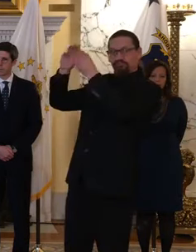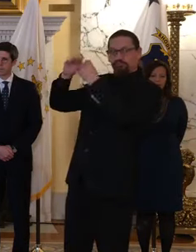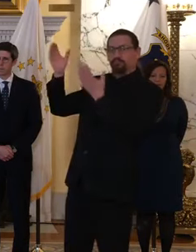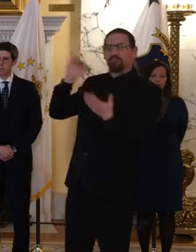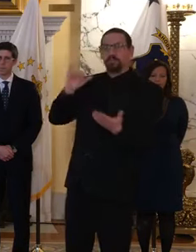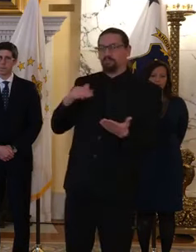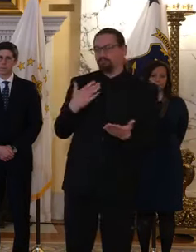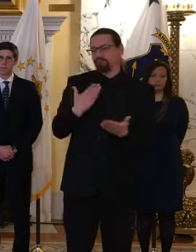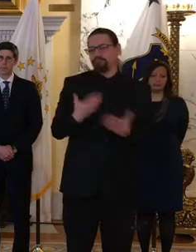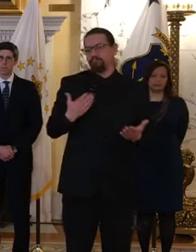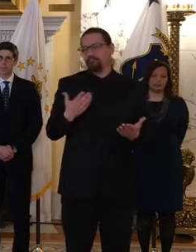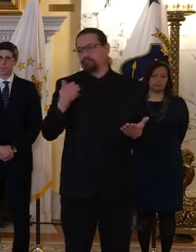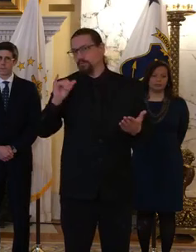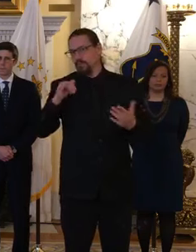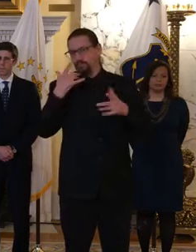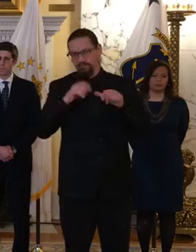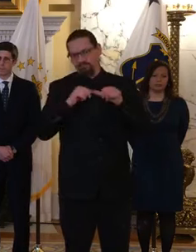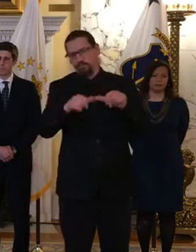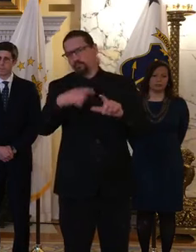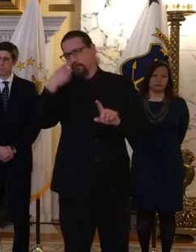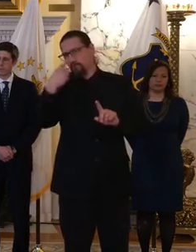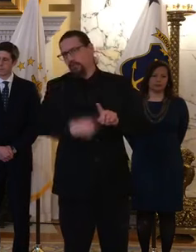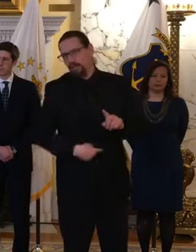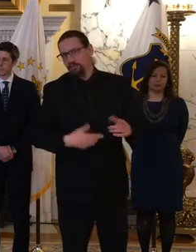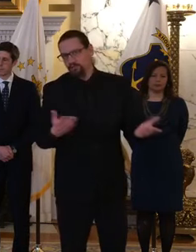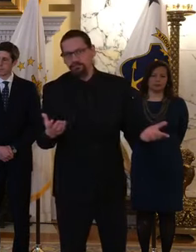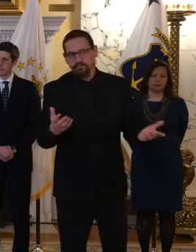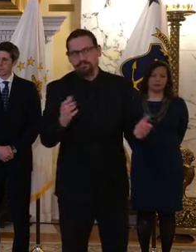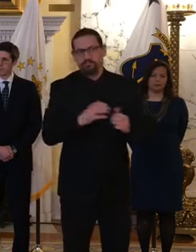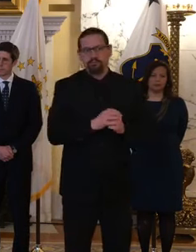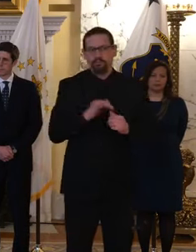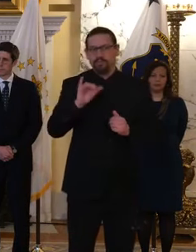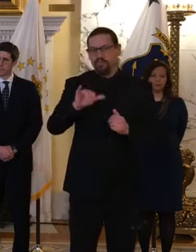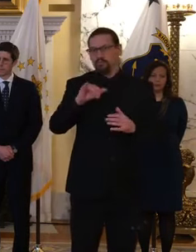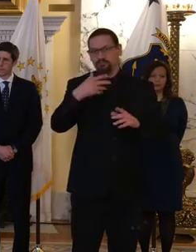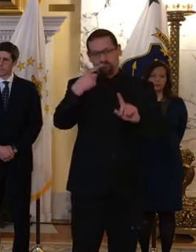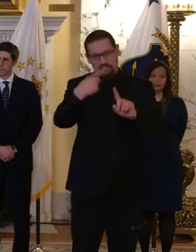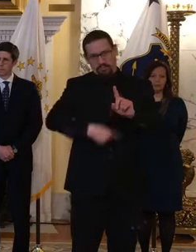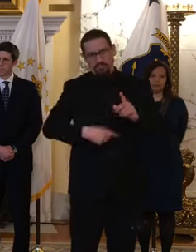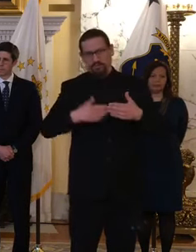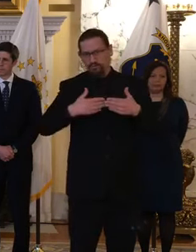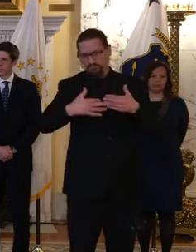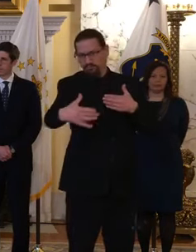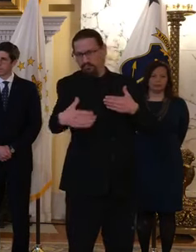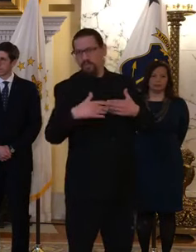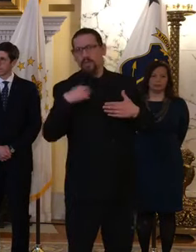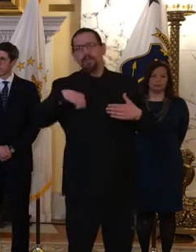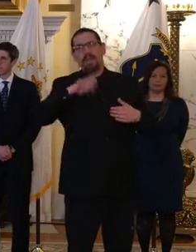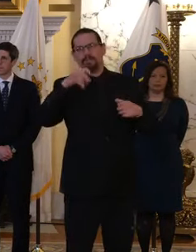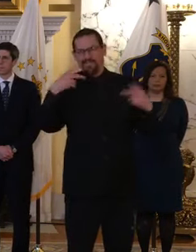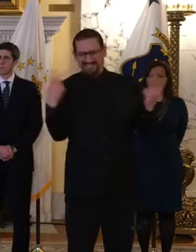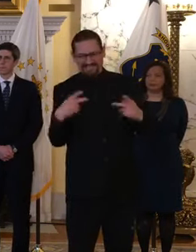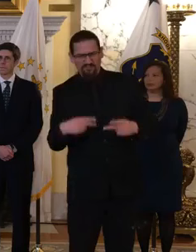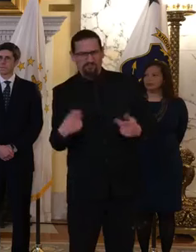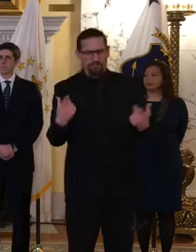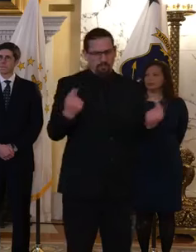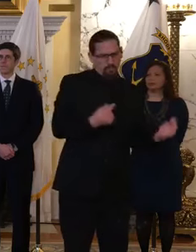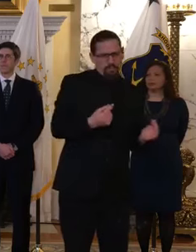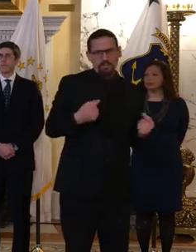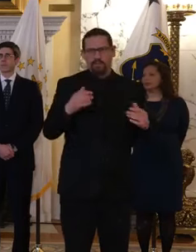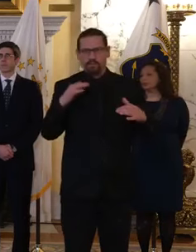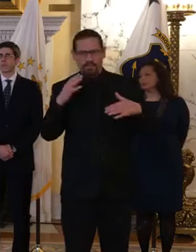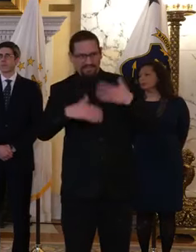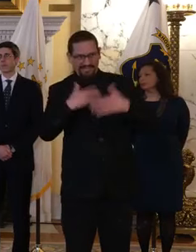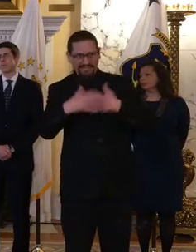we try to figure out how to get a handle on it and then can think about reopening the economy. The next question asks,